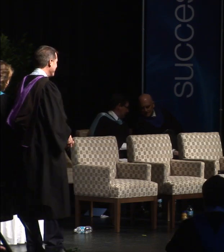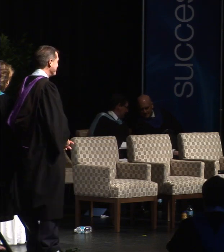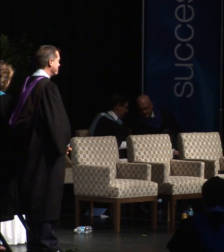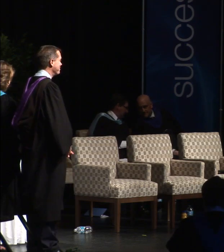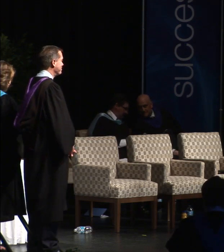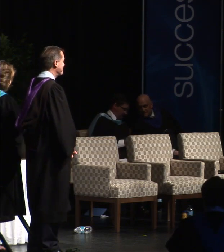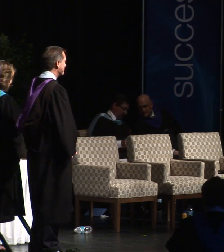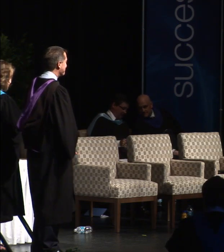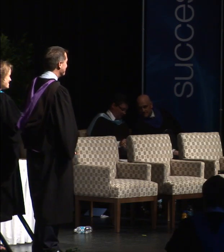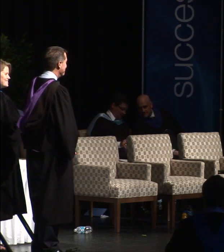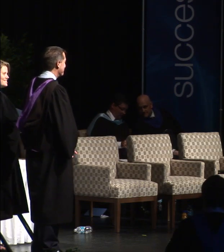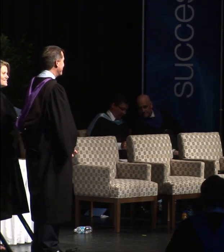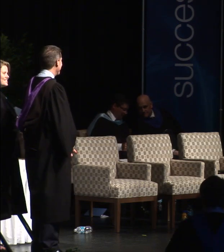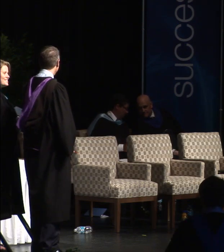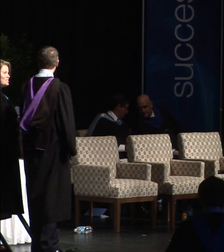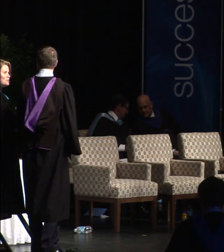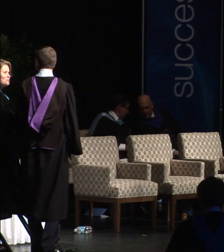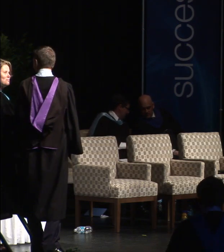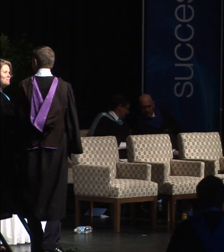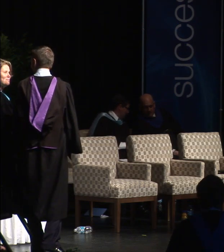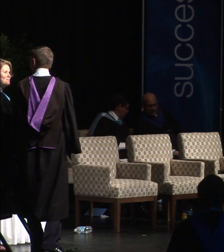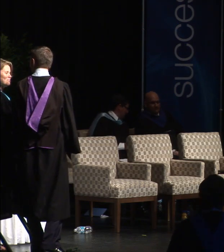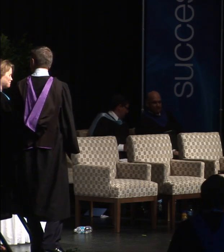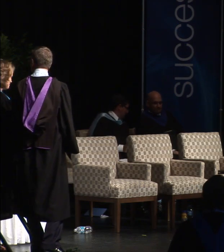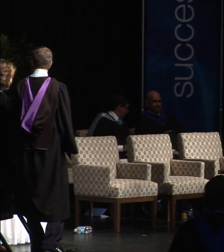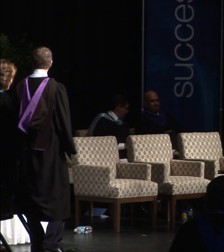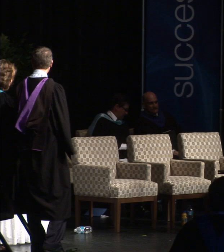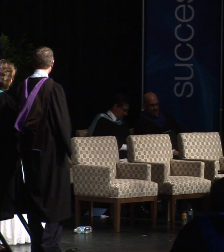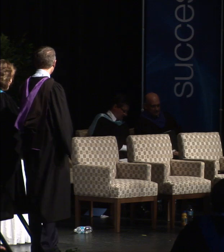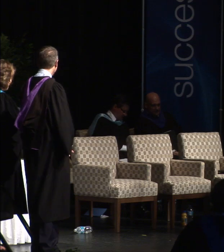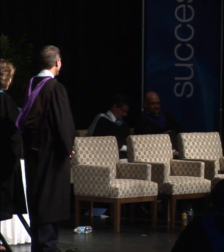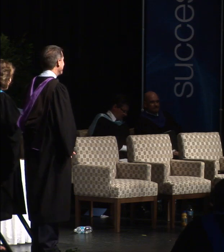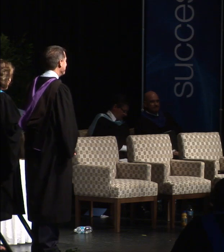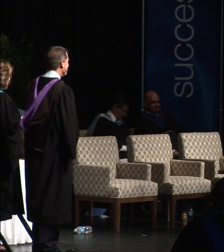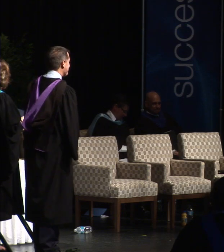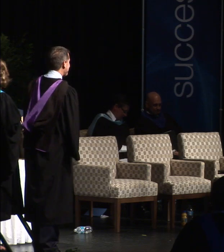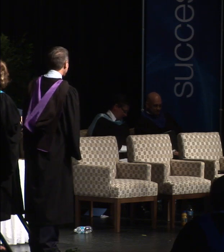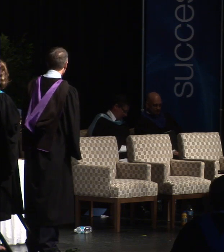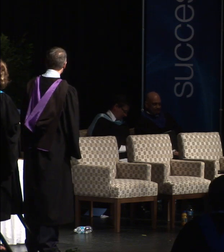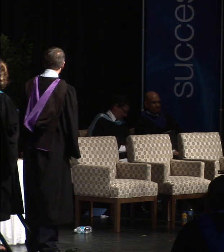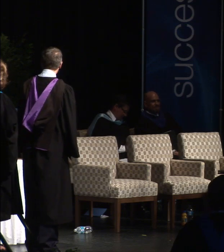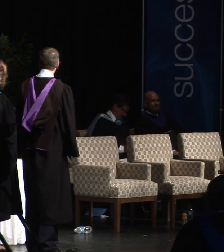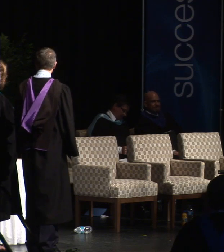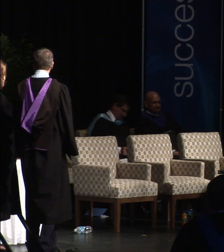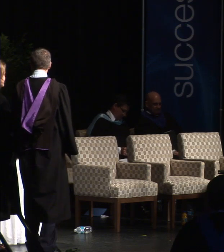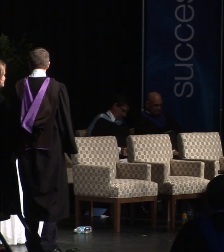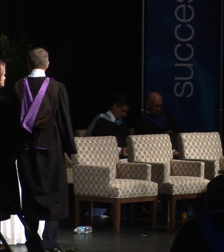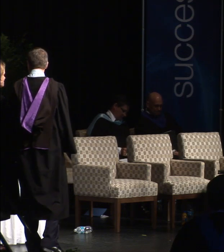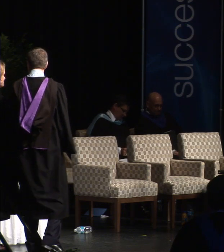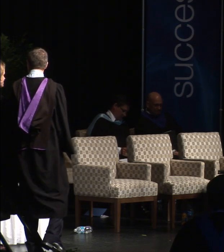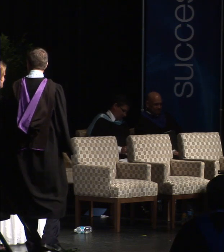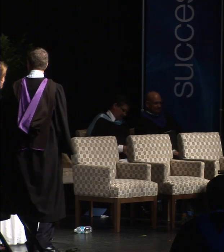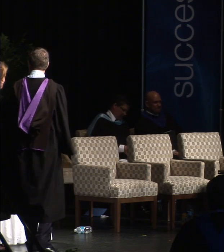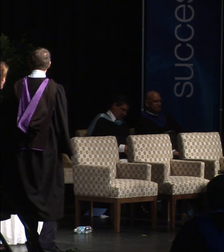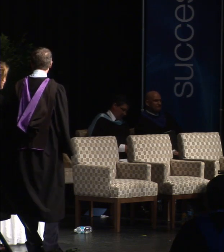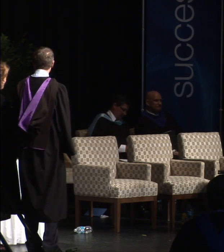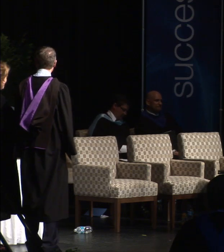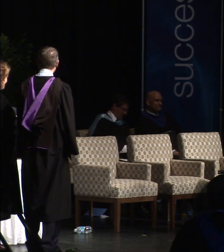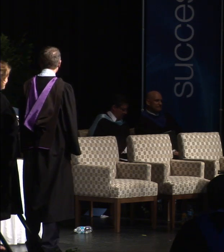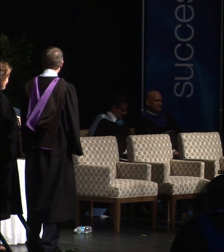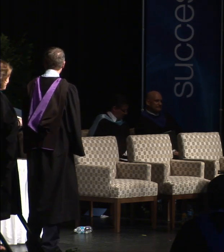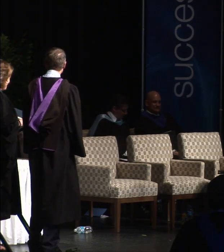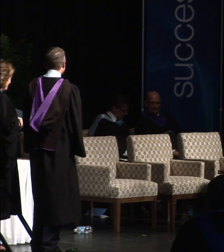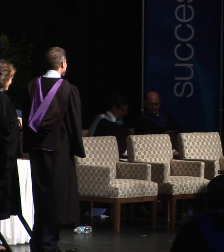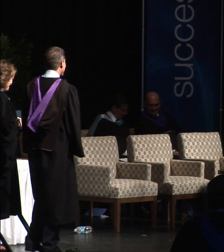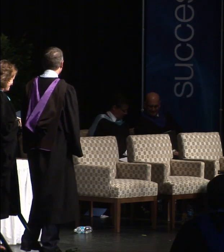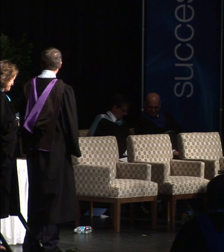Mr. President, I present to you the following candidates who have completed all of the requirements for the credentials in the